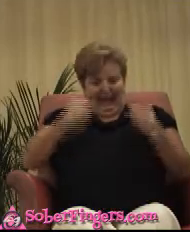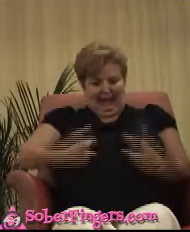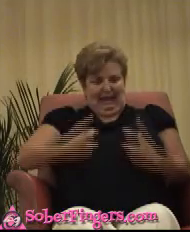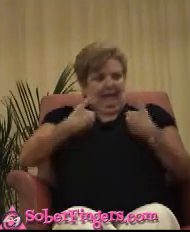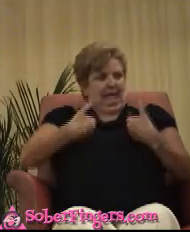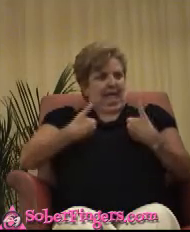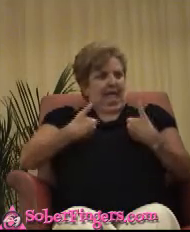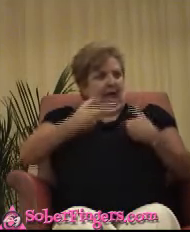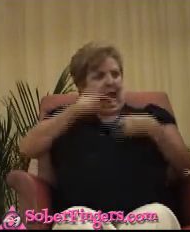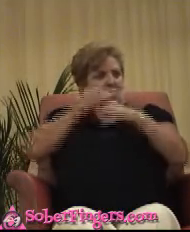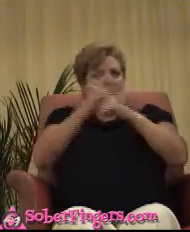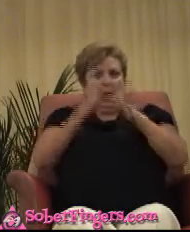inside me here.